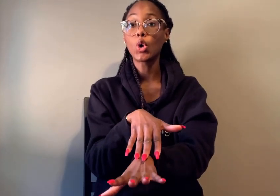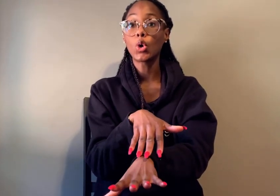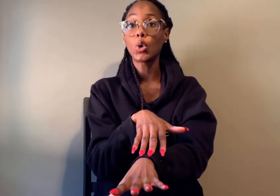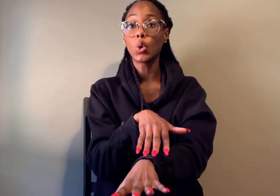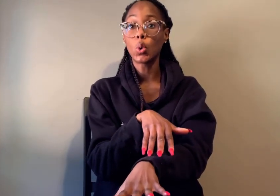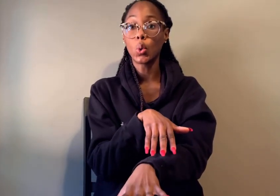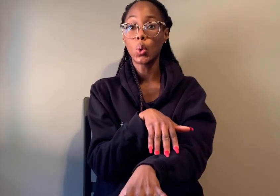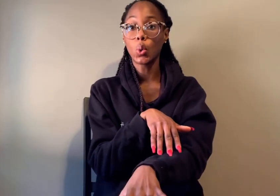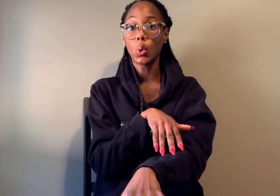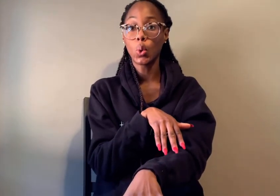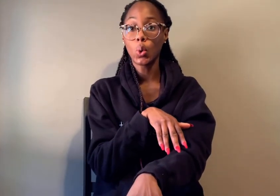slow.